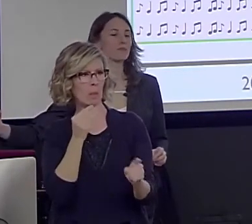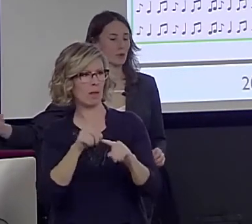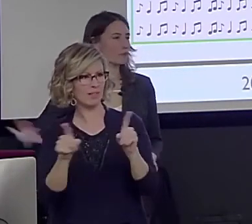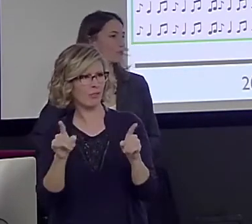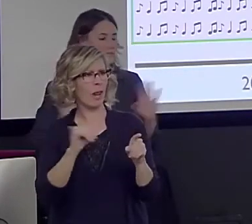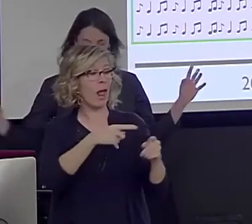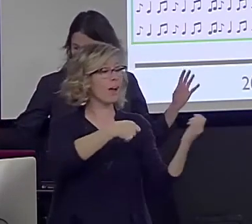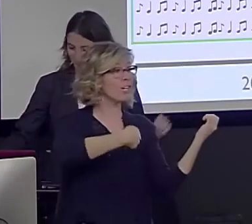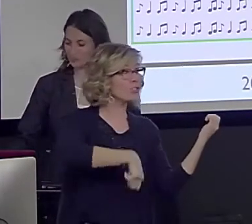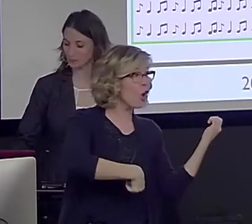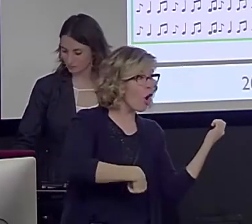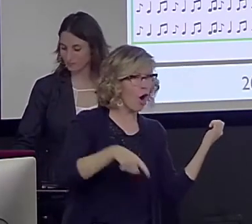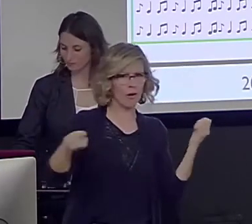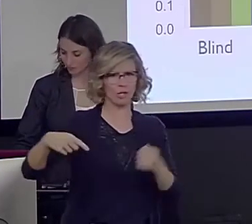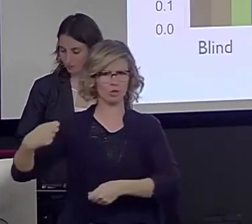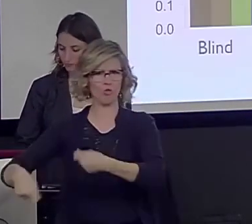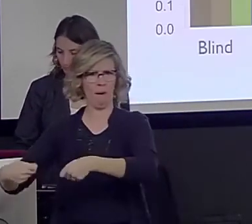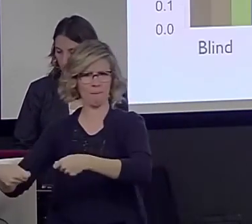drum. So very different.